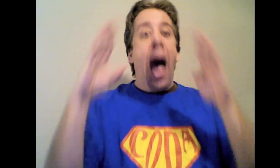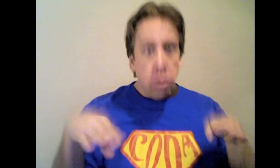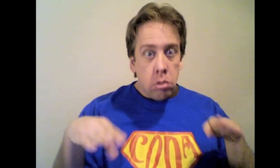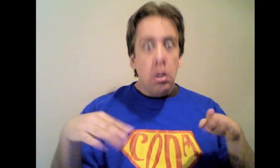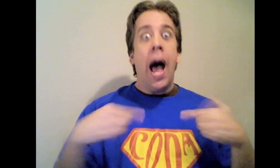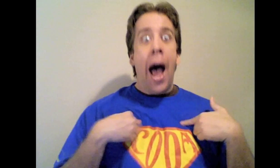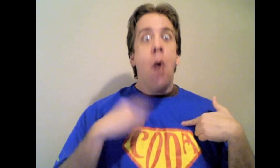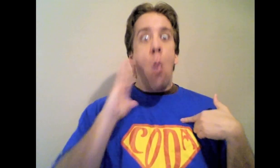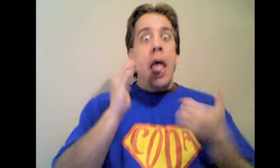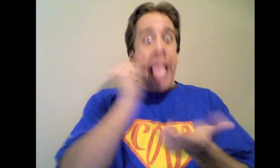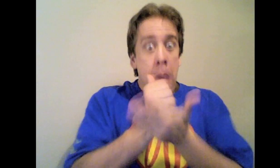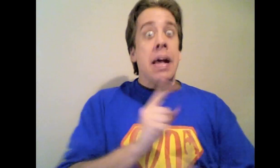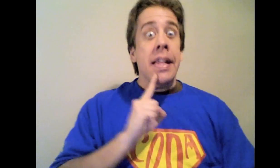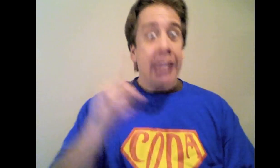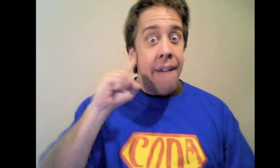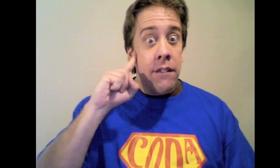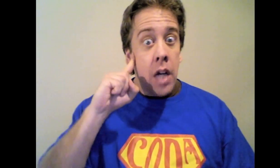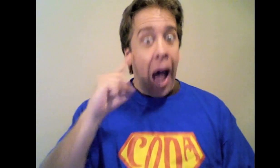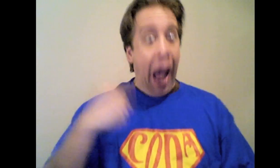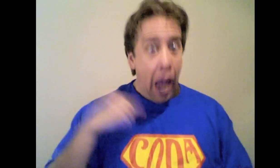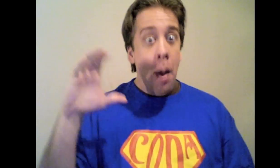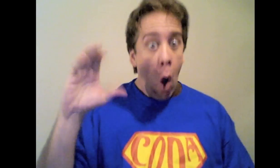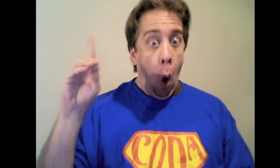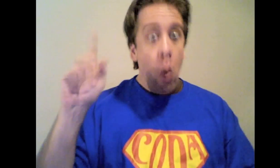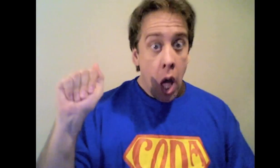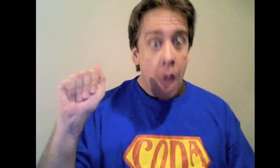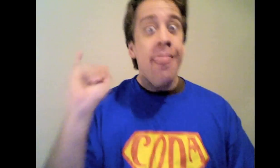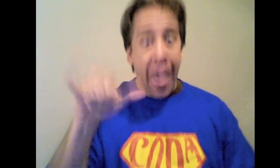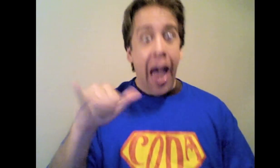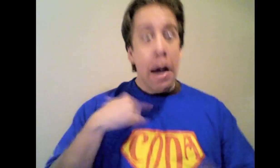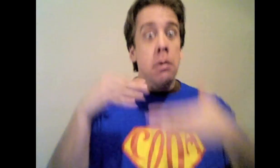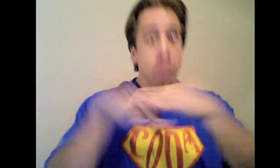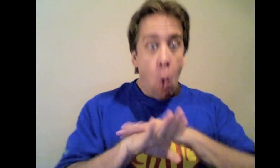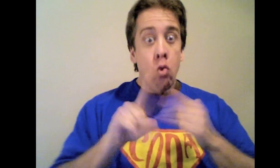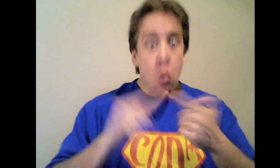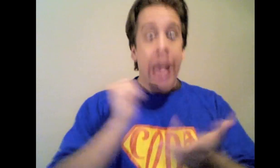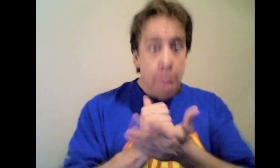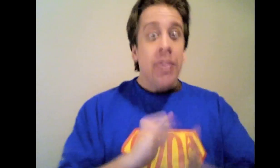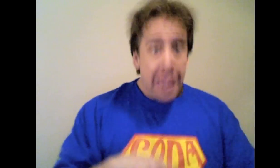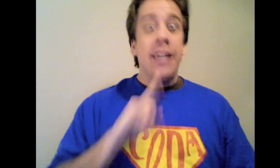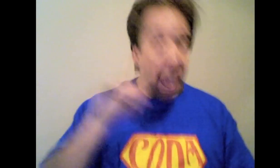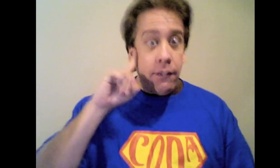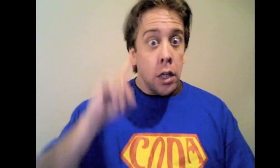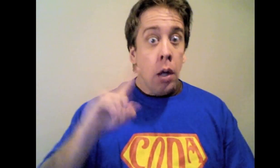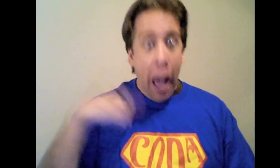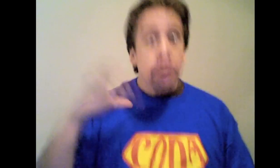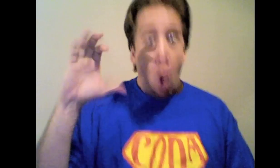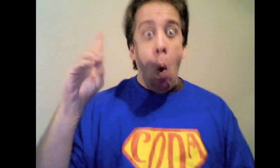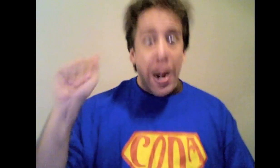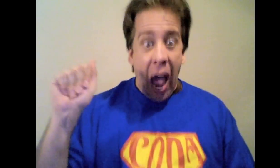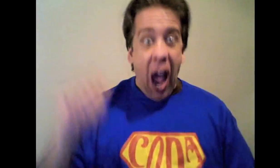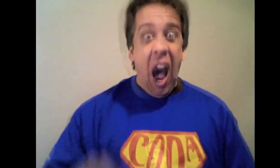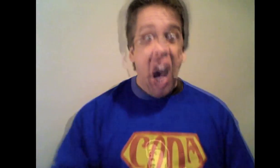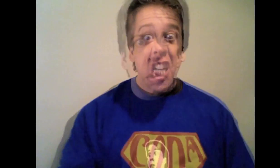my house. I will help deaf people. I am a Coda. That's what I was born to do. Help deaf people. I'm a